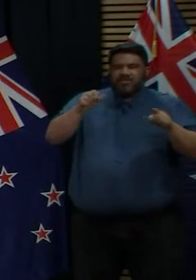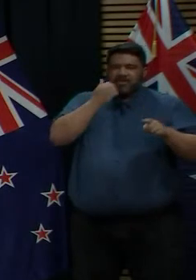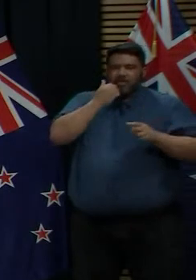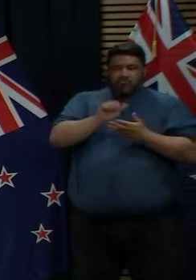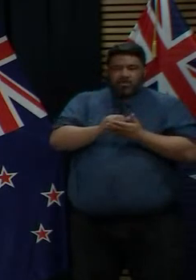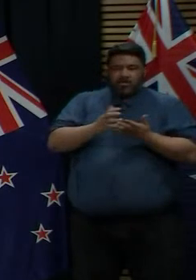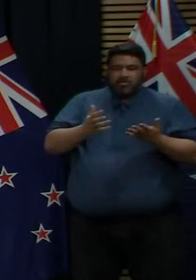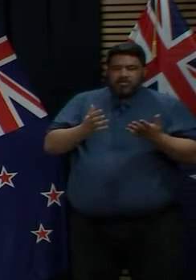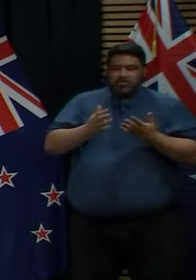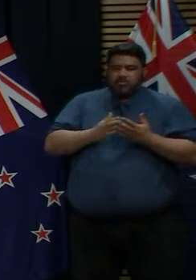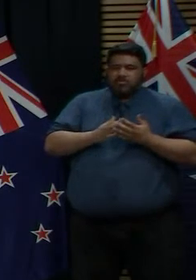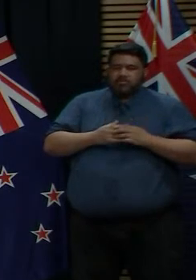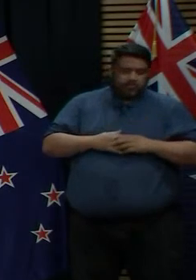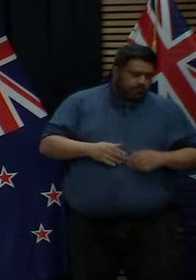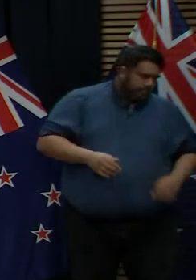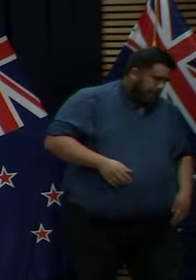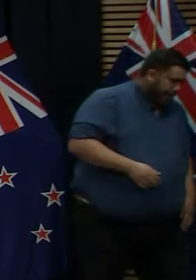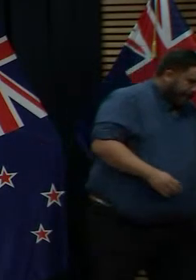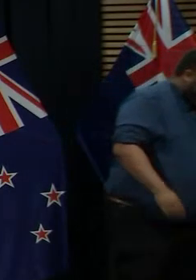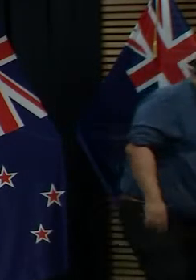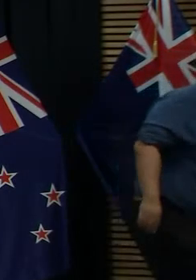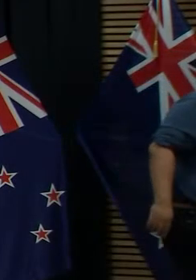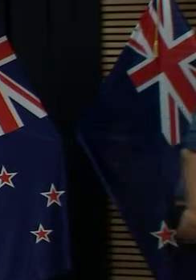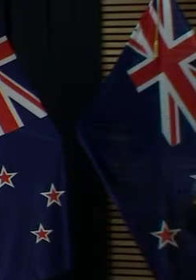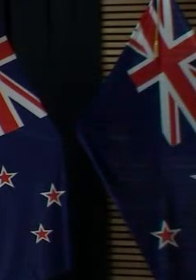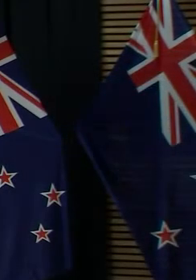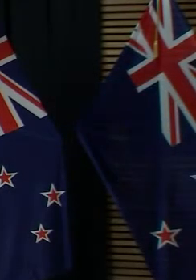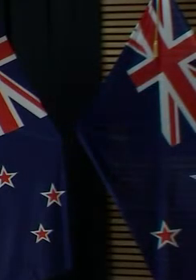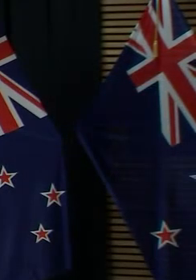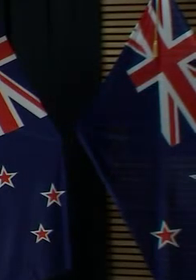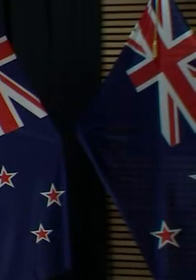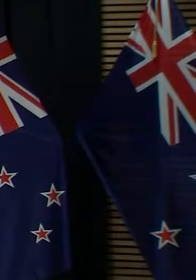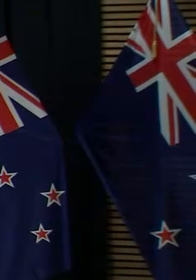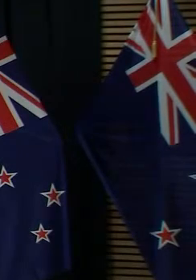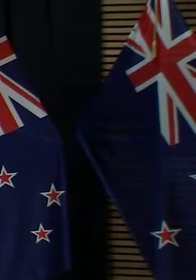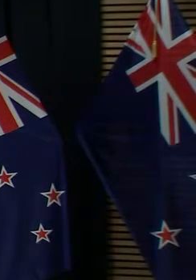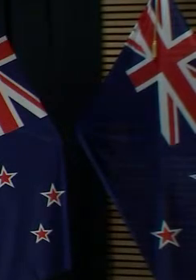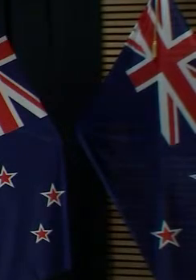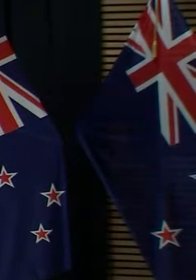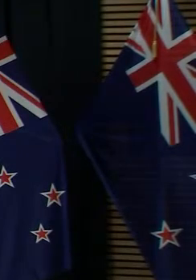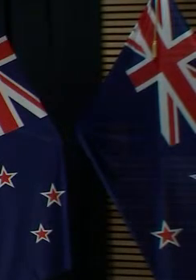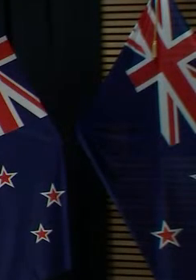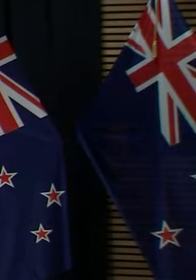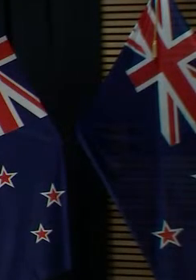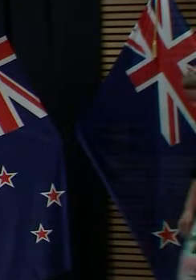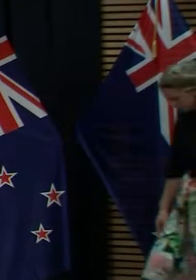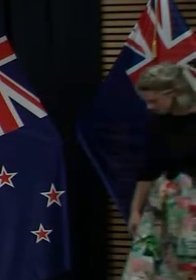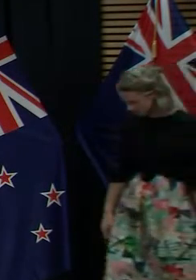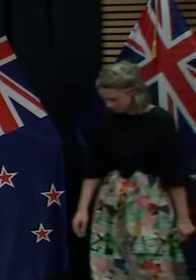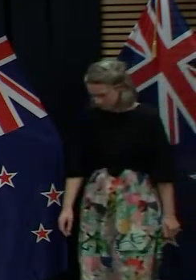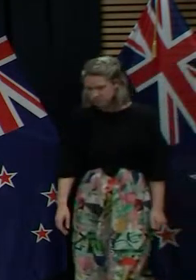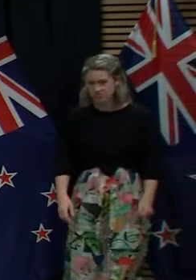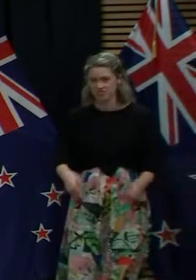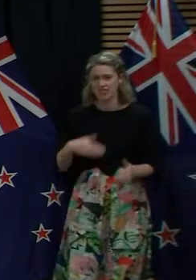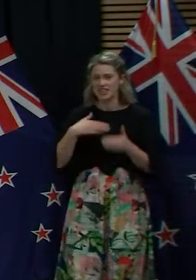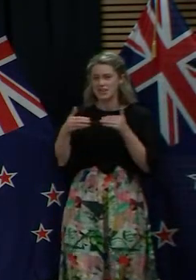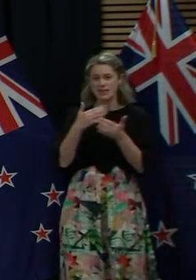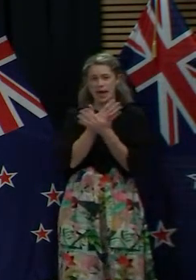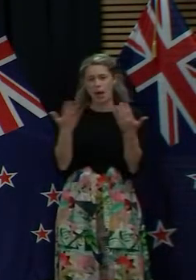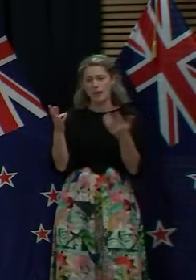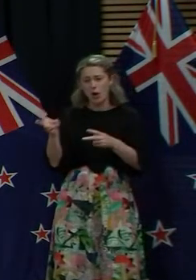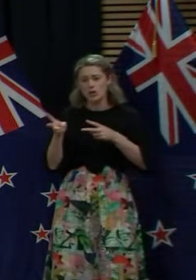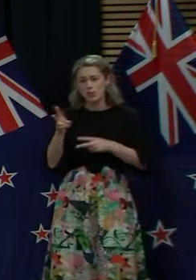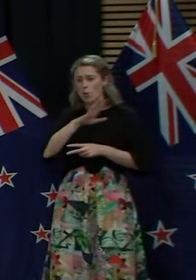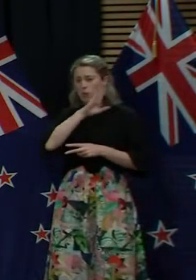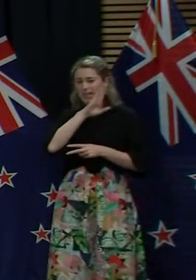thing. First of all, it's clear from other countries, it doesn't matter how many hospital beds you've got or ICU beds, that if you don't control the